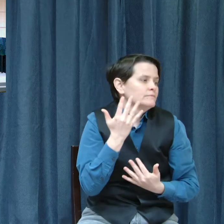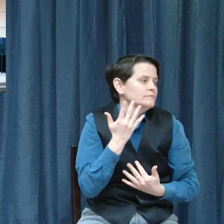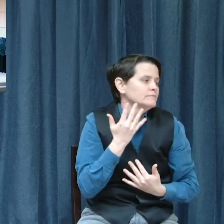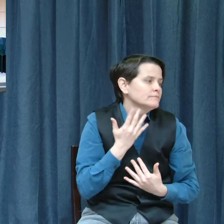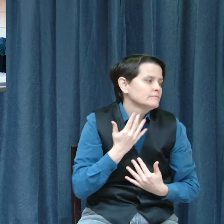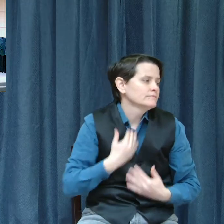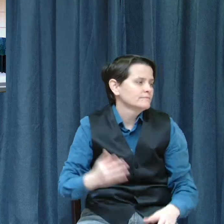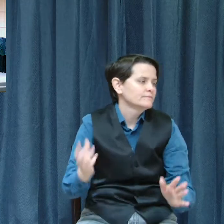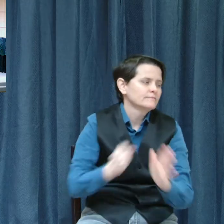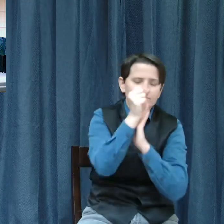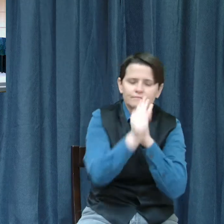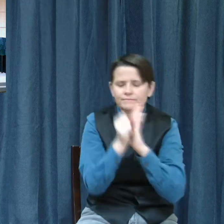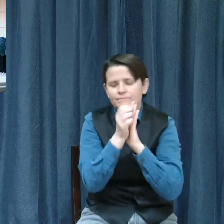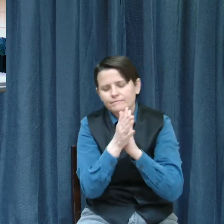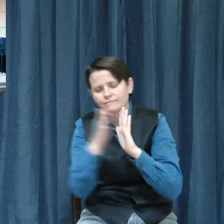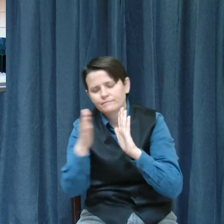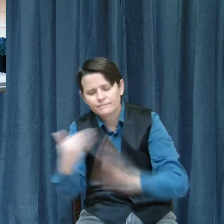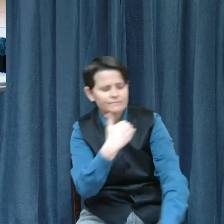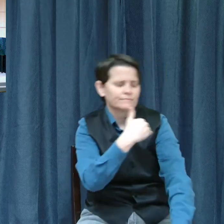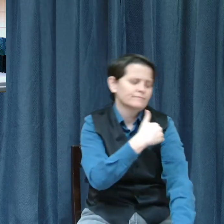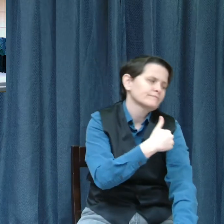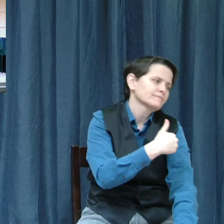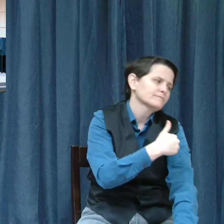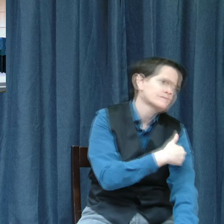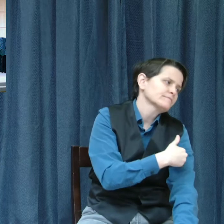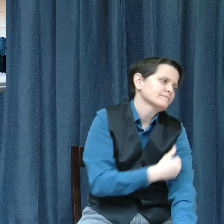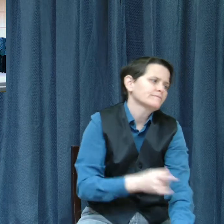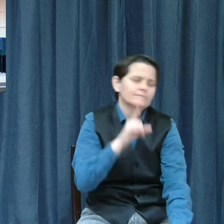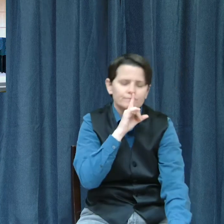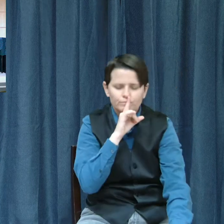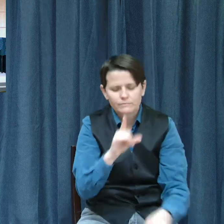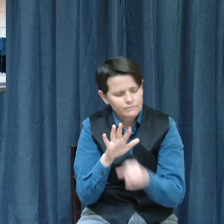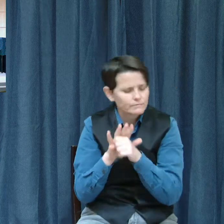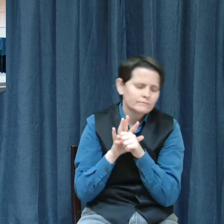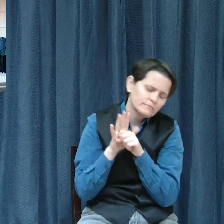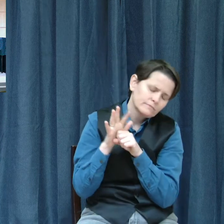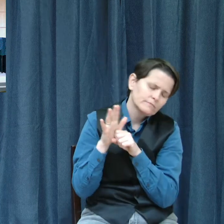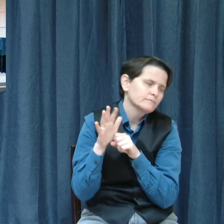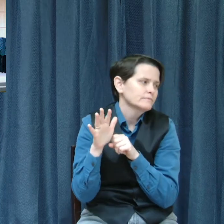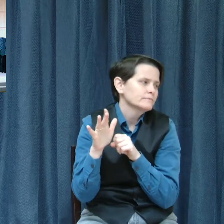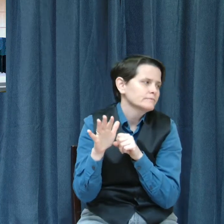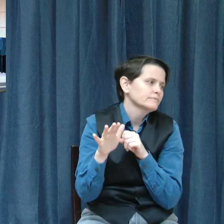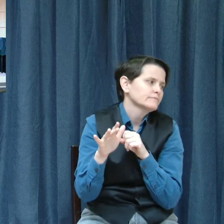It's a season of power and prosperity.